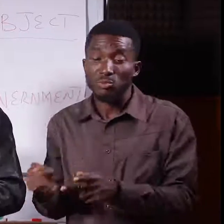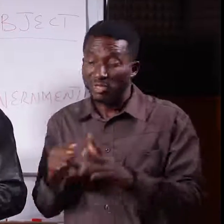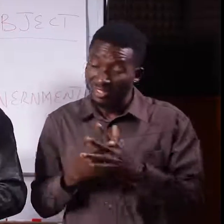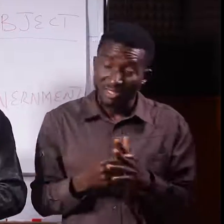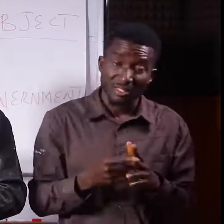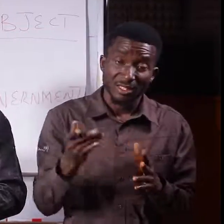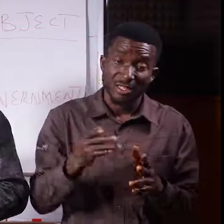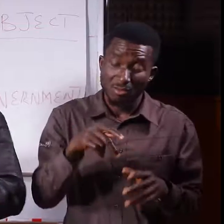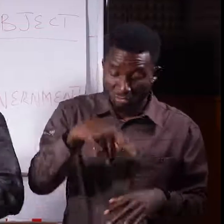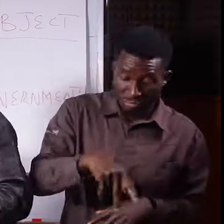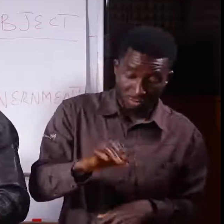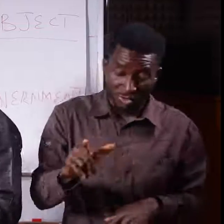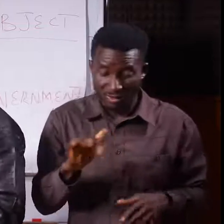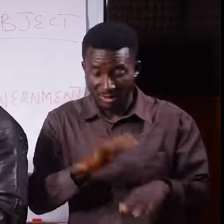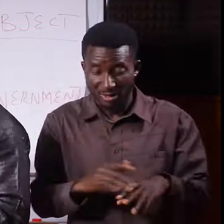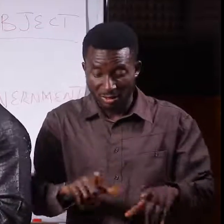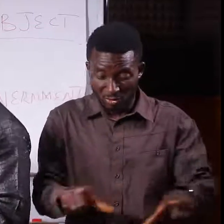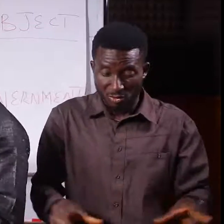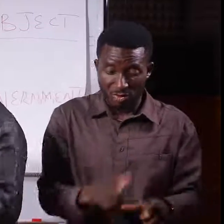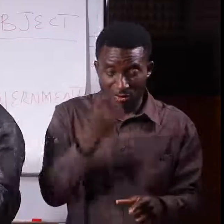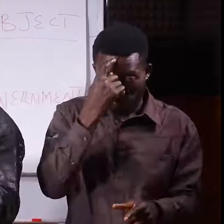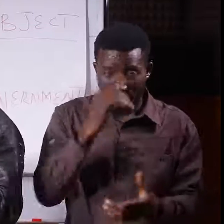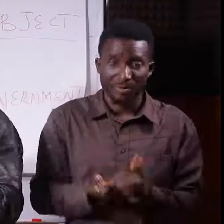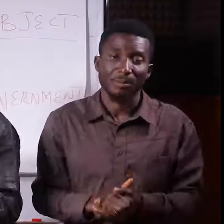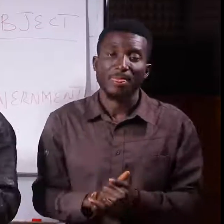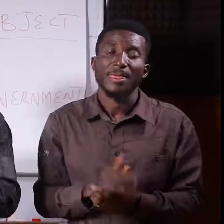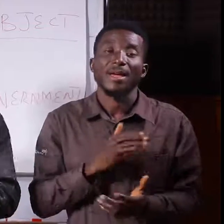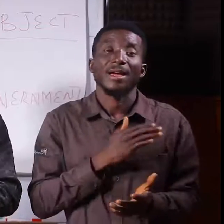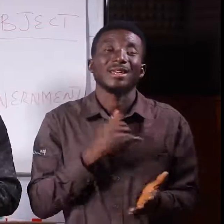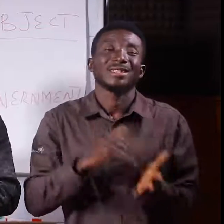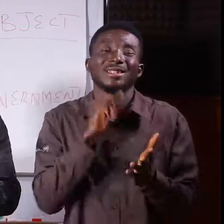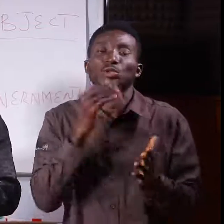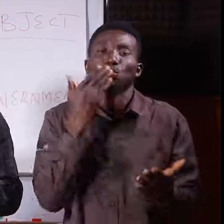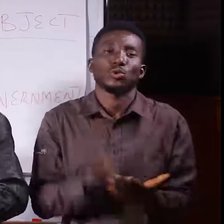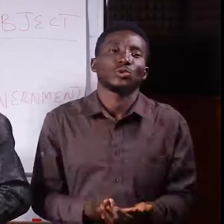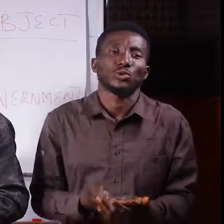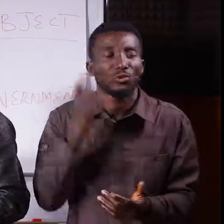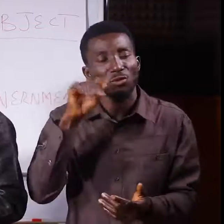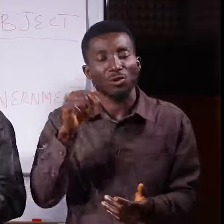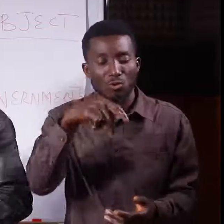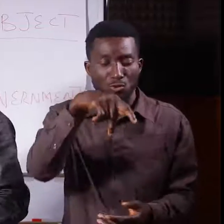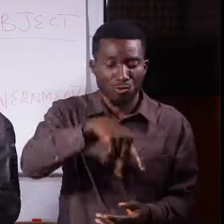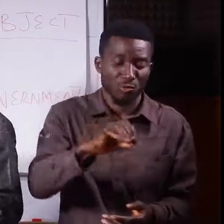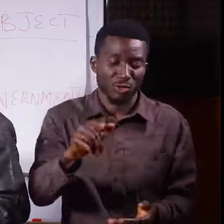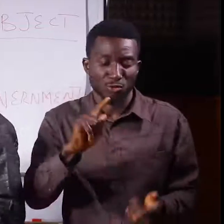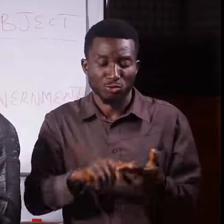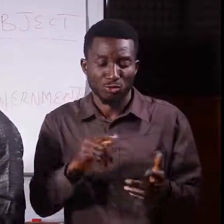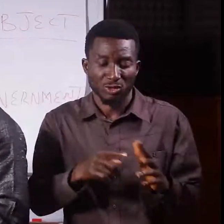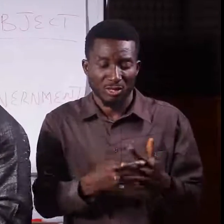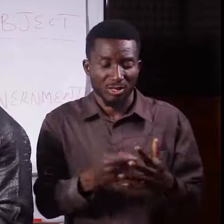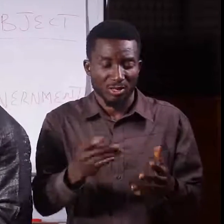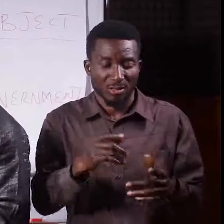start their politics at the local government level. And it is good for politicians to start